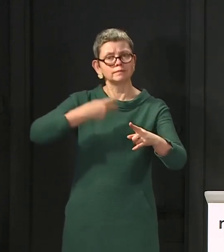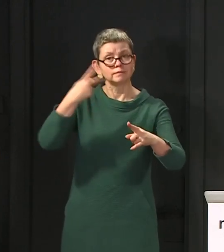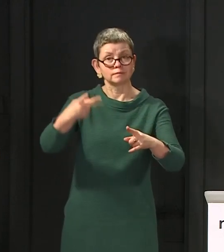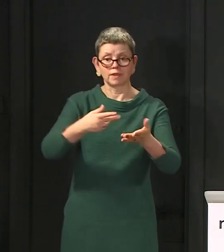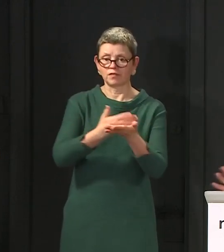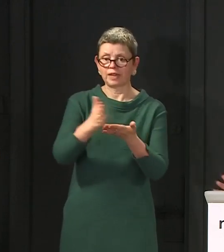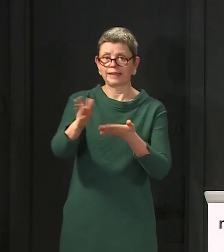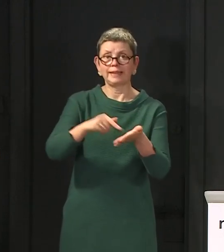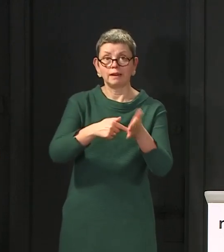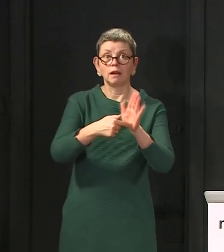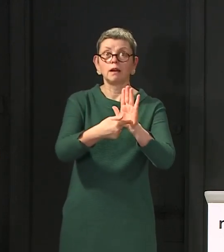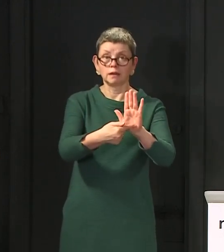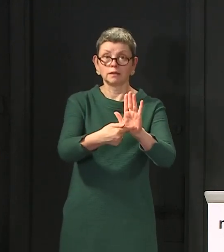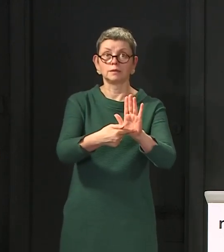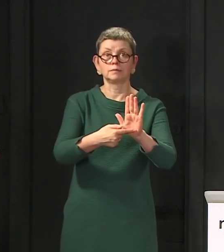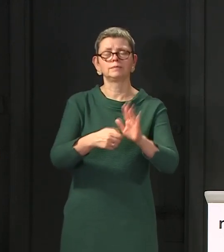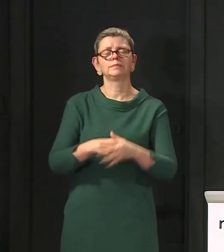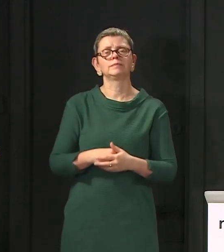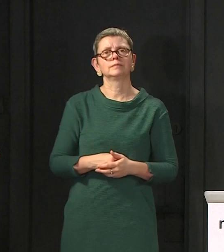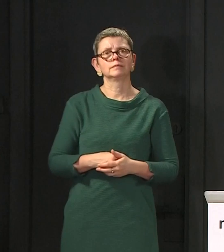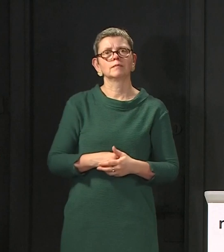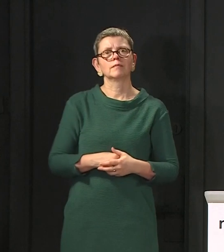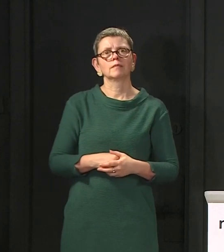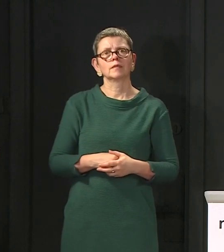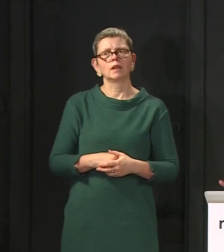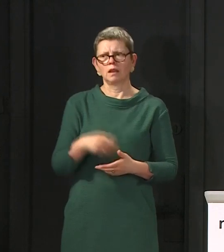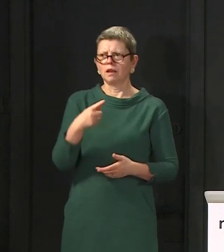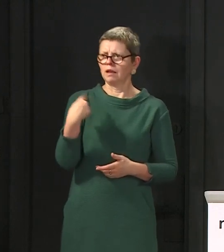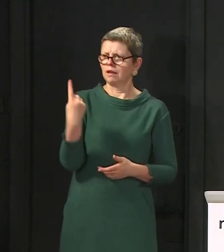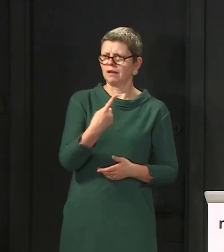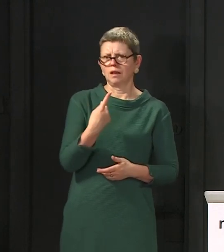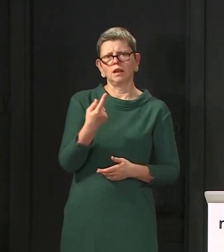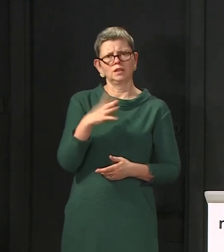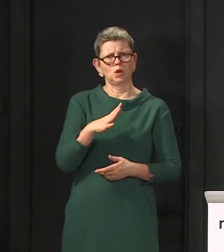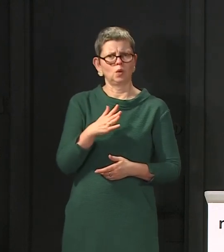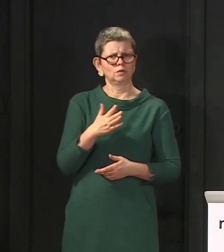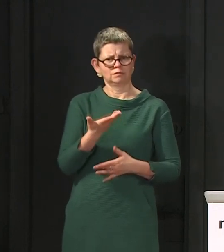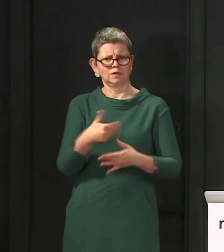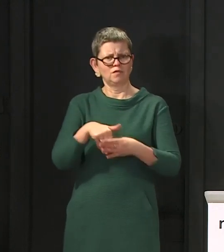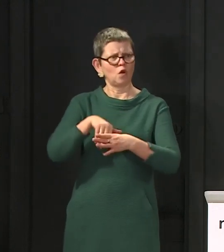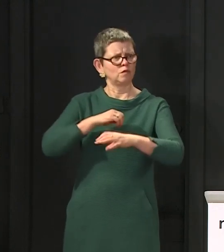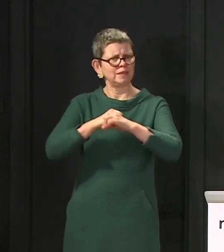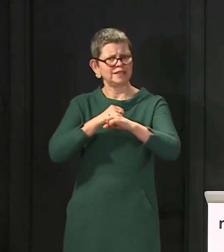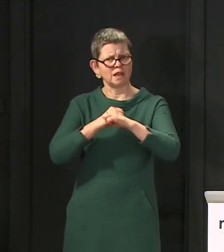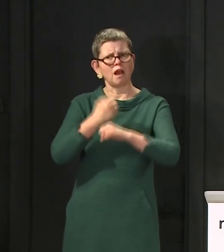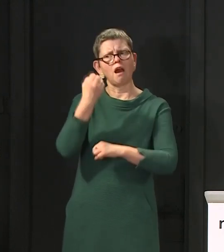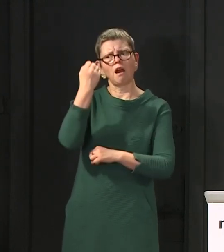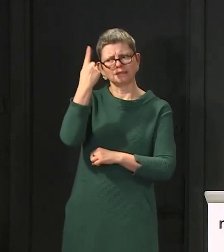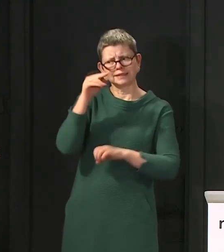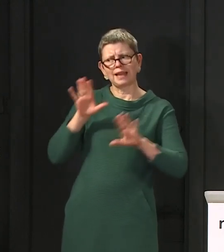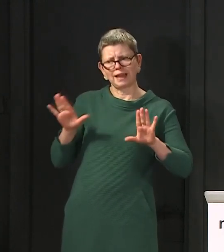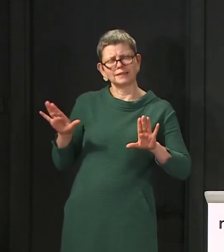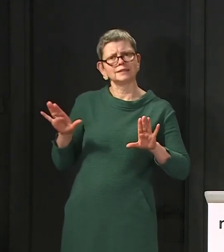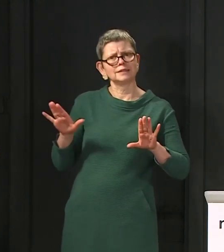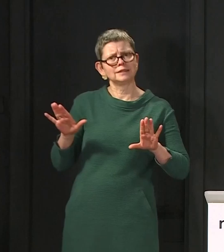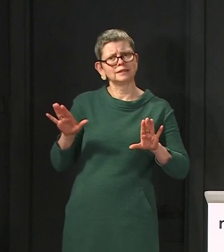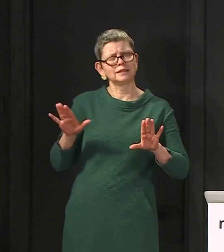as possible. And, you know, most of us are quite media savvy these days, so I think we can understand these things. So